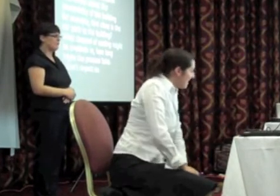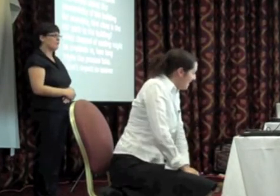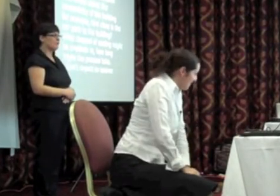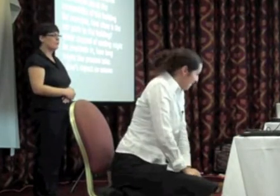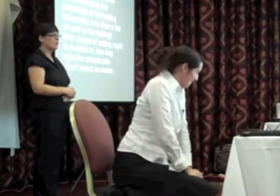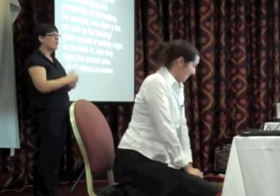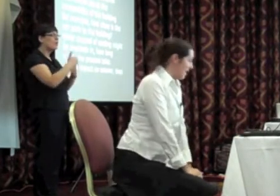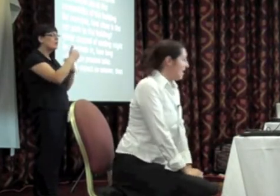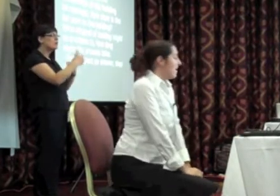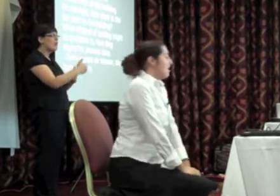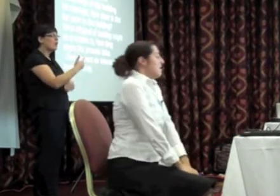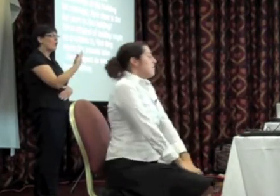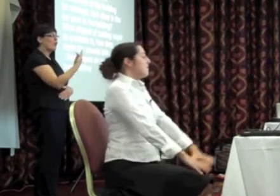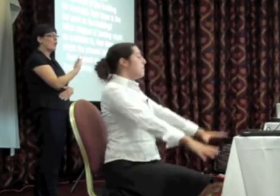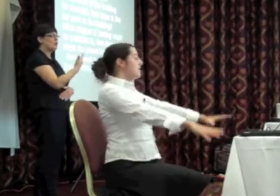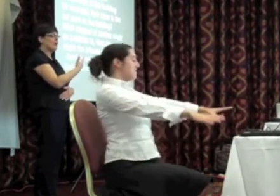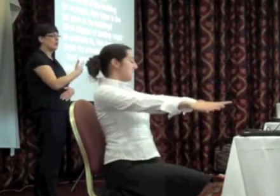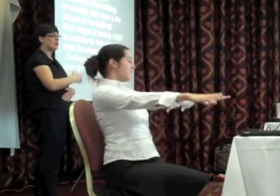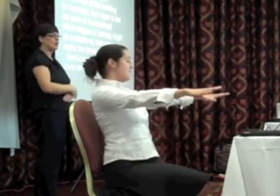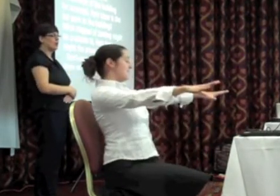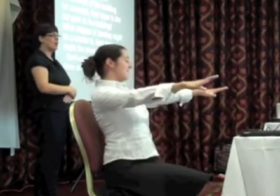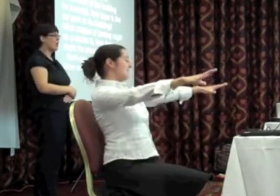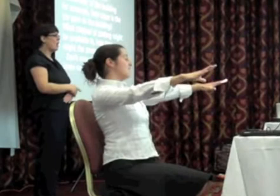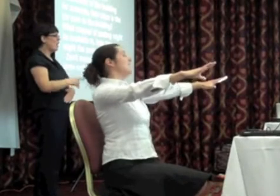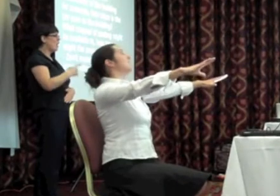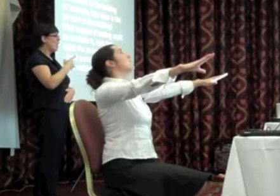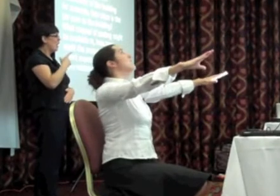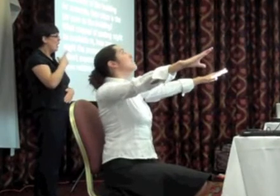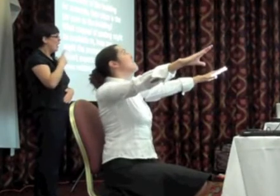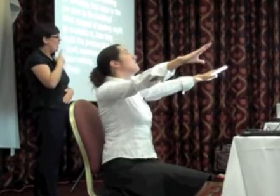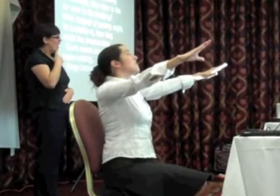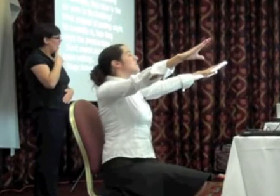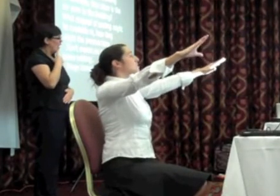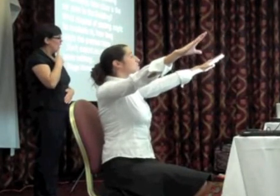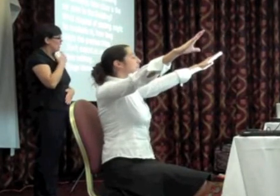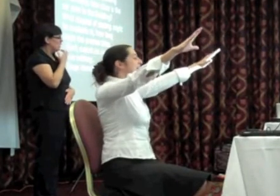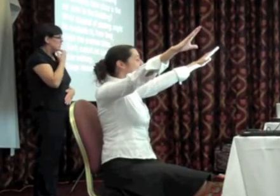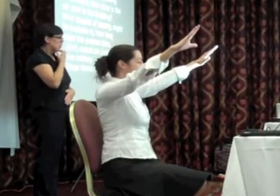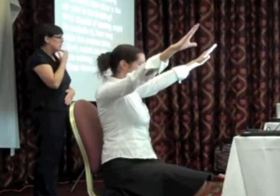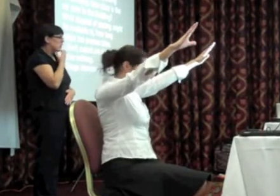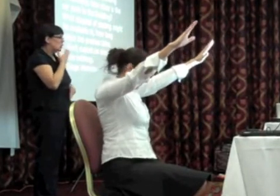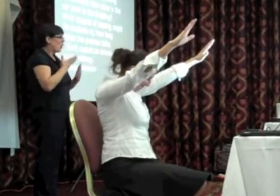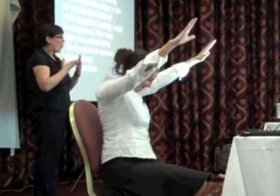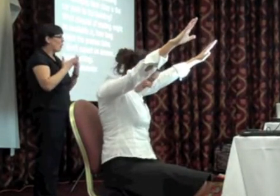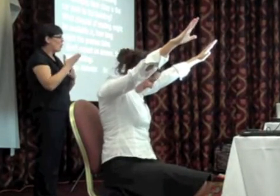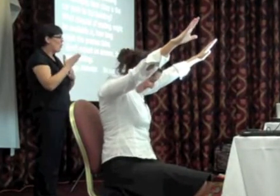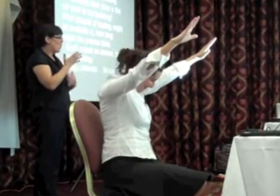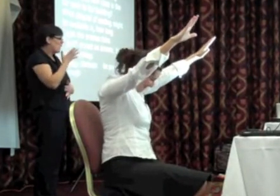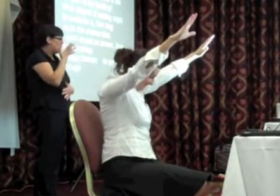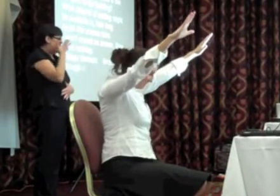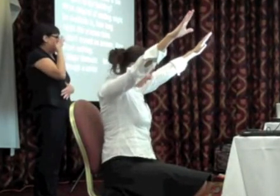Stage 13. Be put through a series of humiliating,